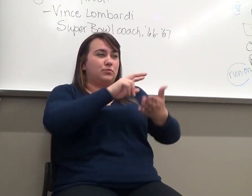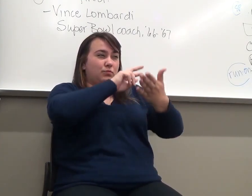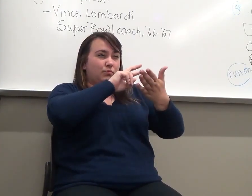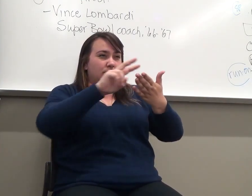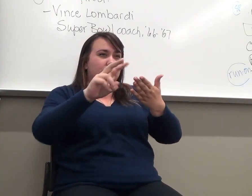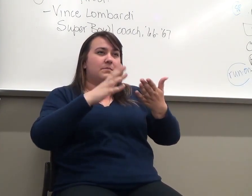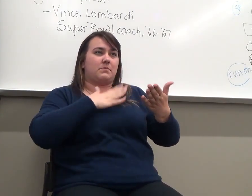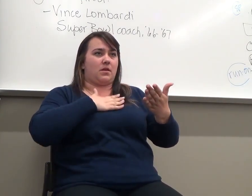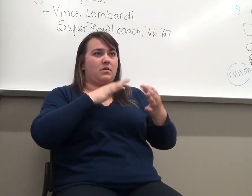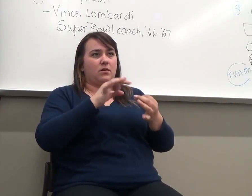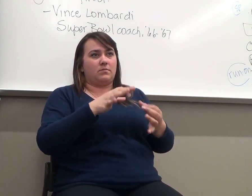my